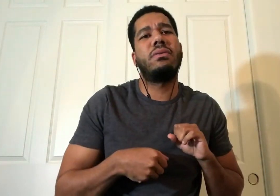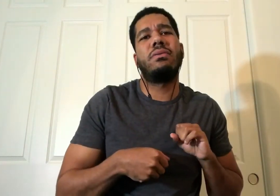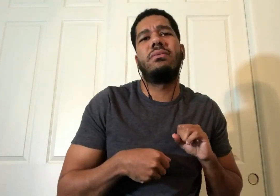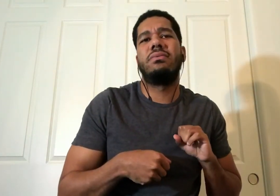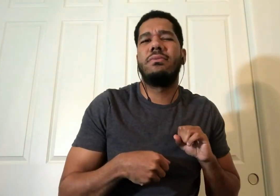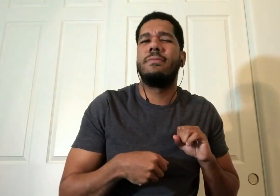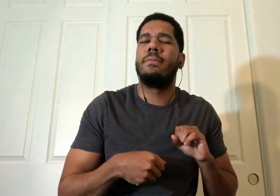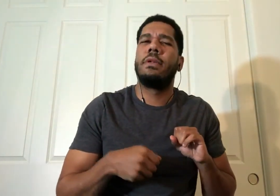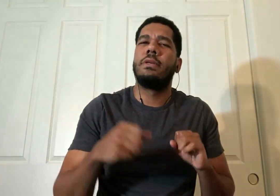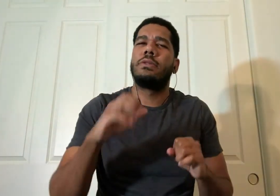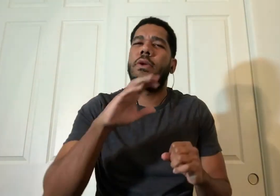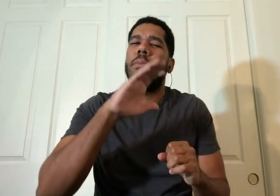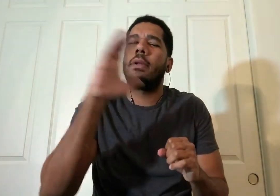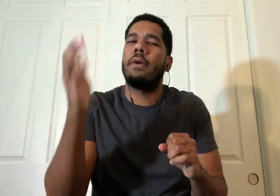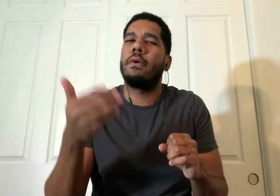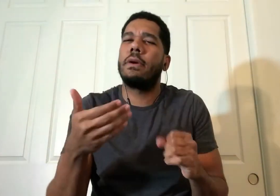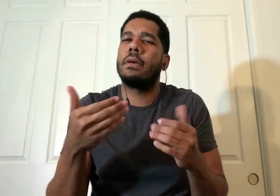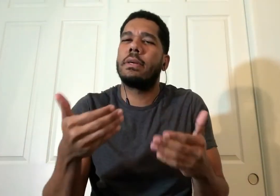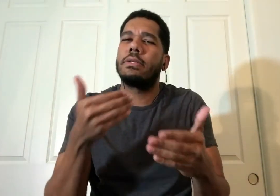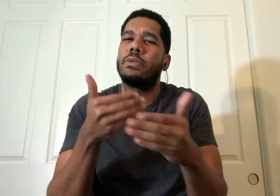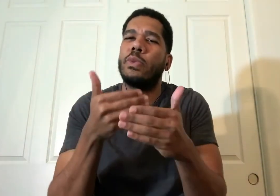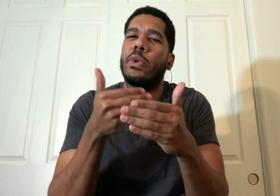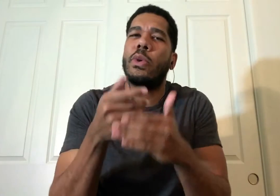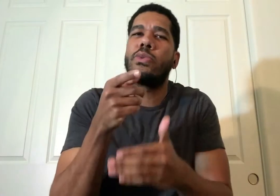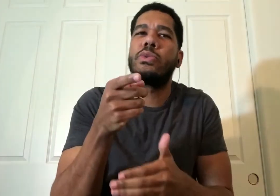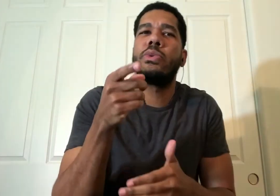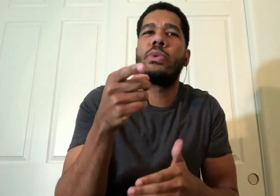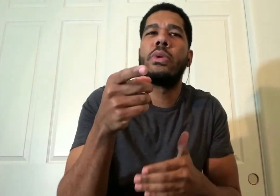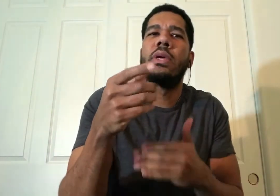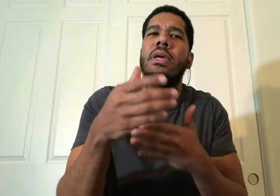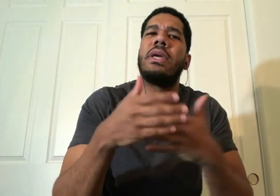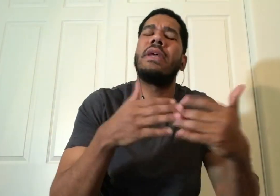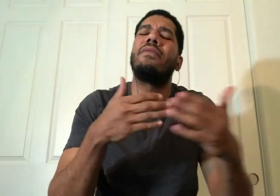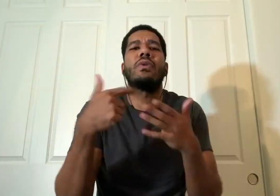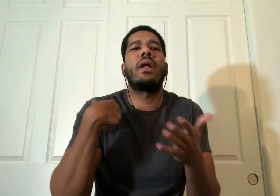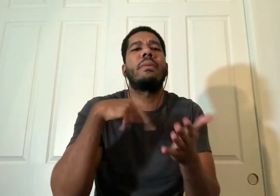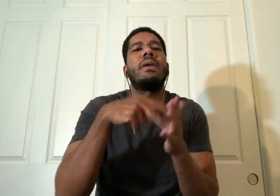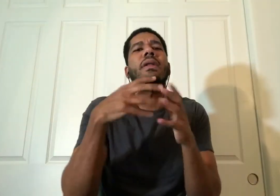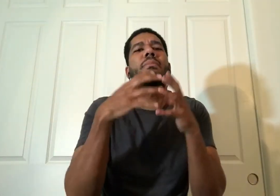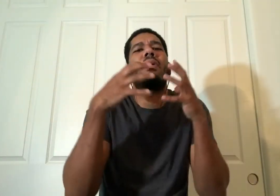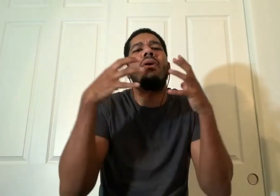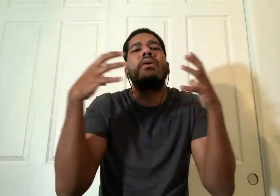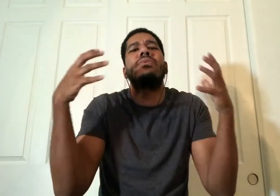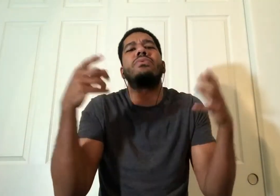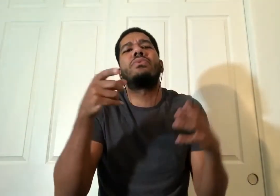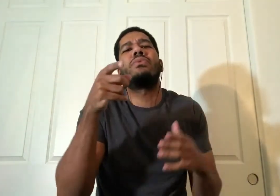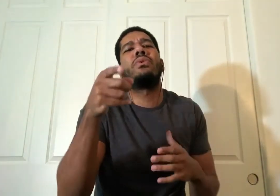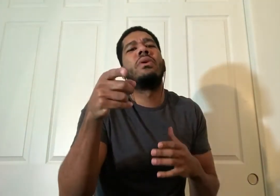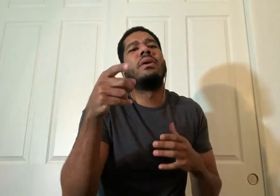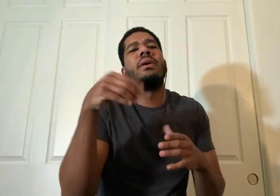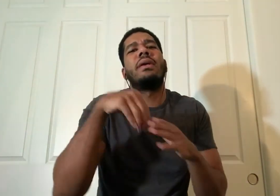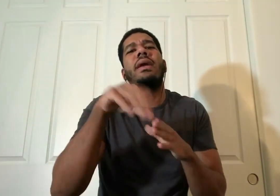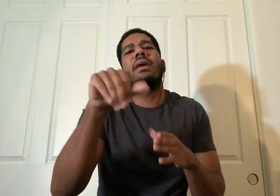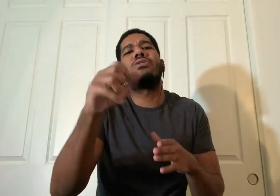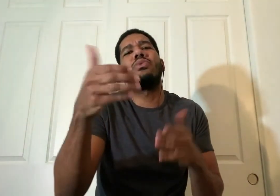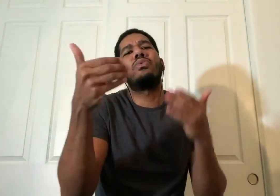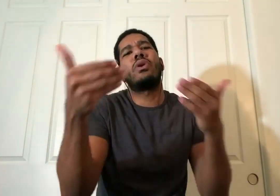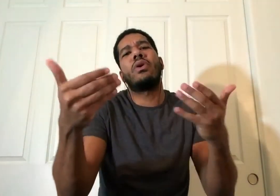hurts. So I'm never gonna get too close to you, even when I mean the most to you. In case you go